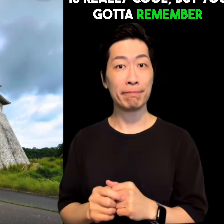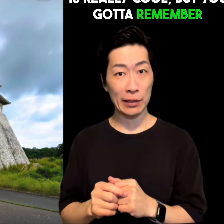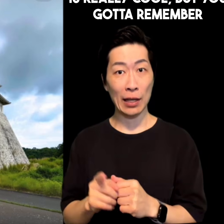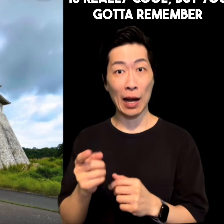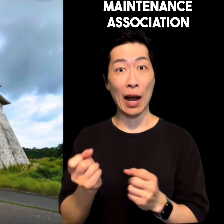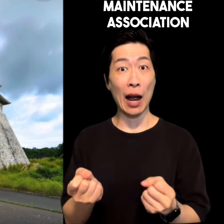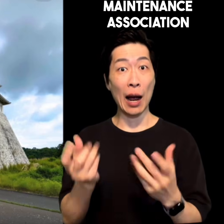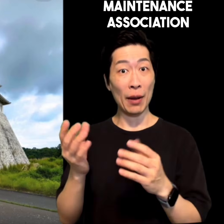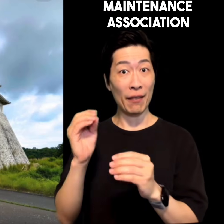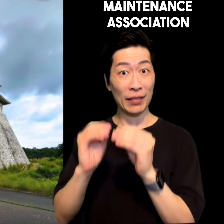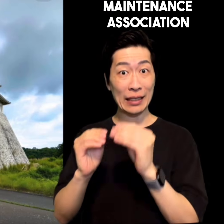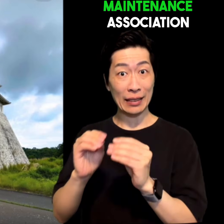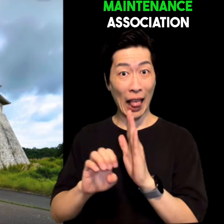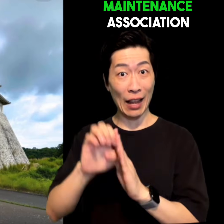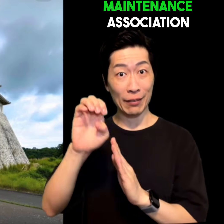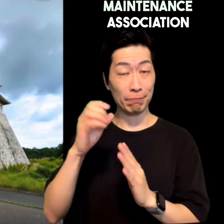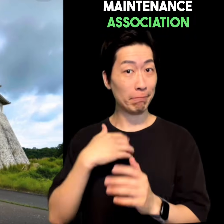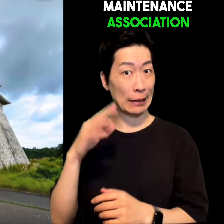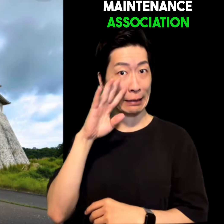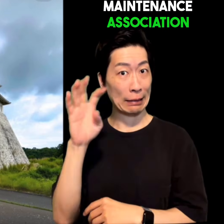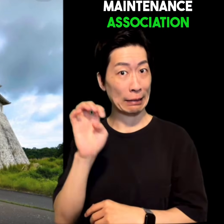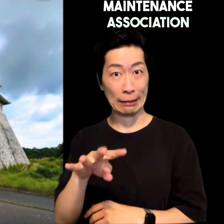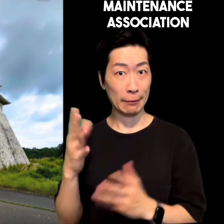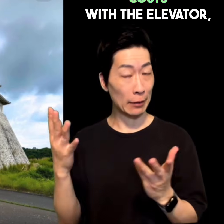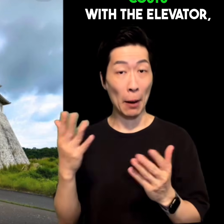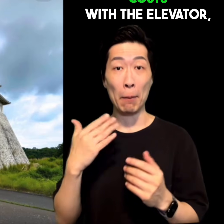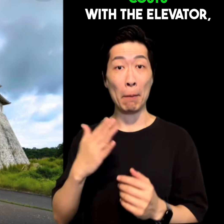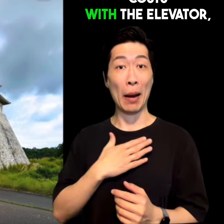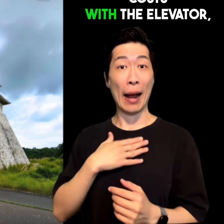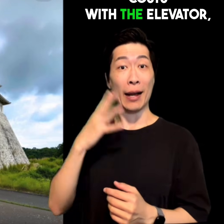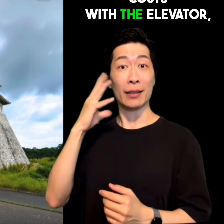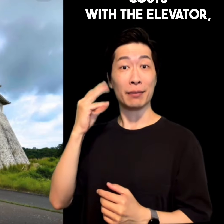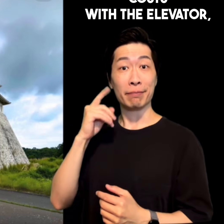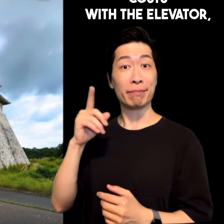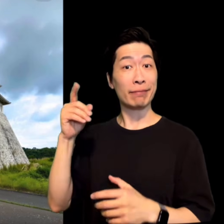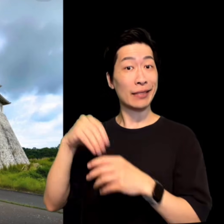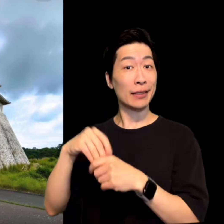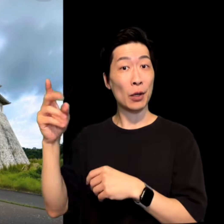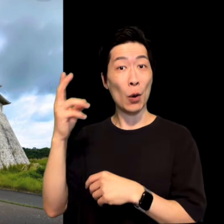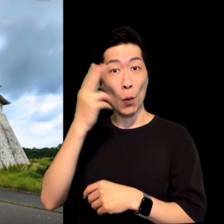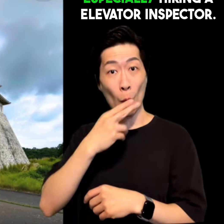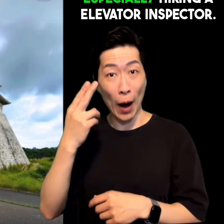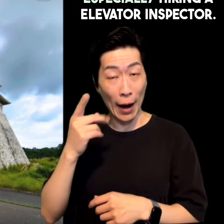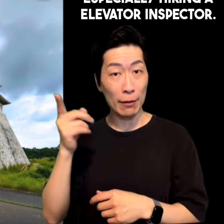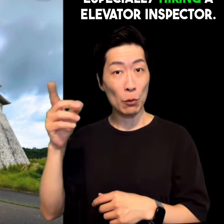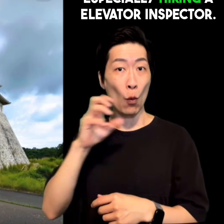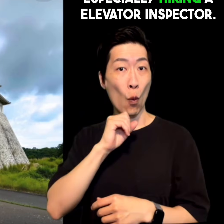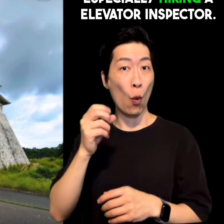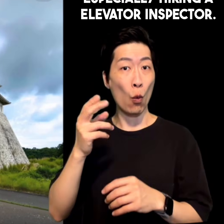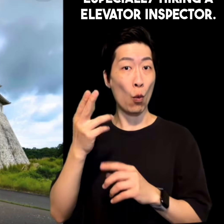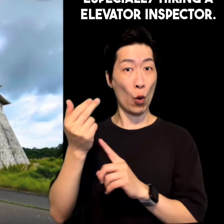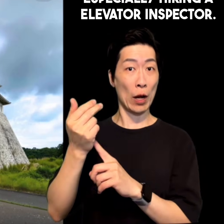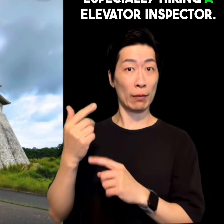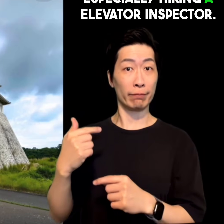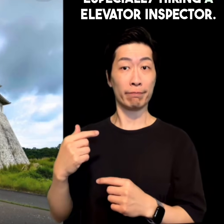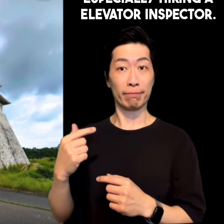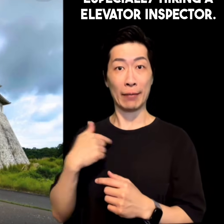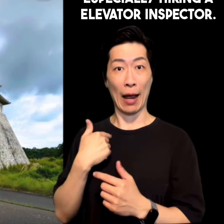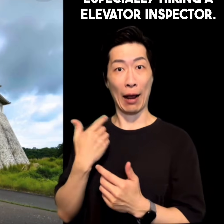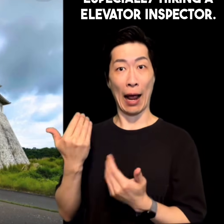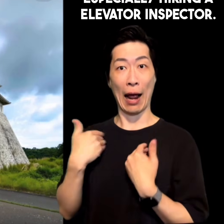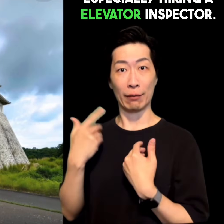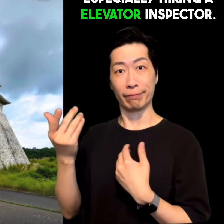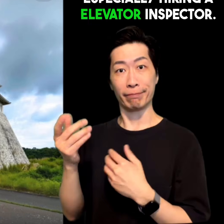gotta remember that there are maintenance association costs with the elevator, especially hiring